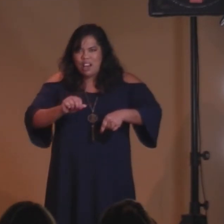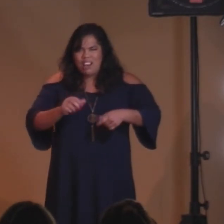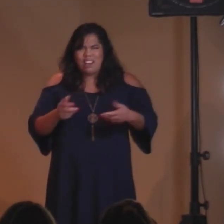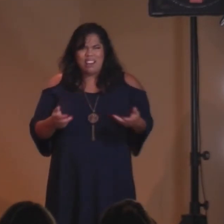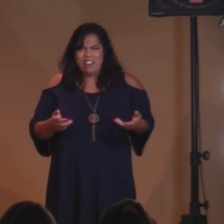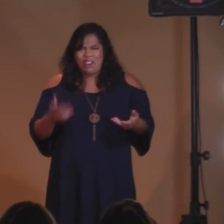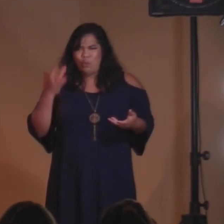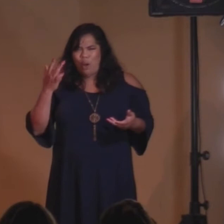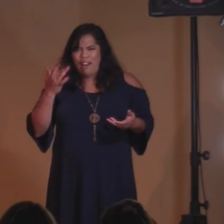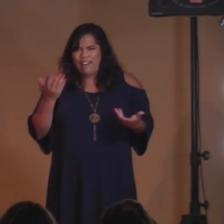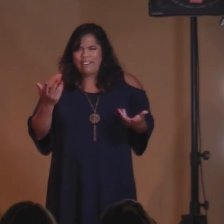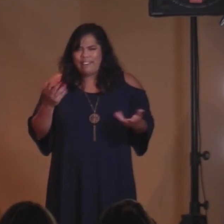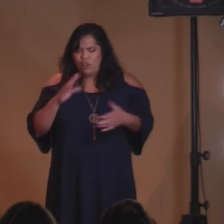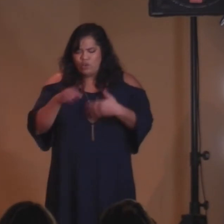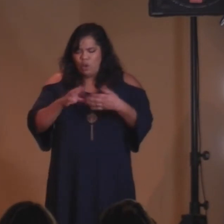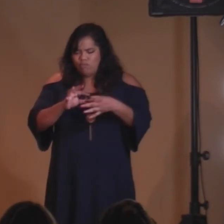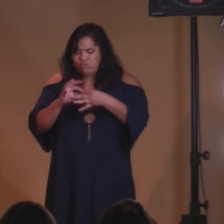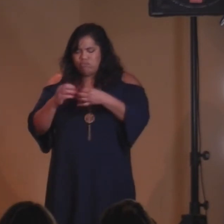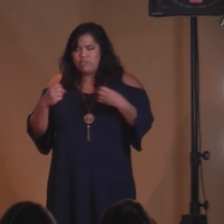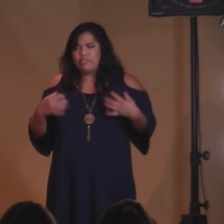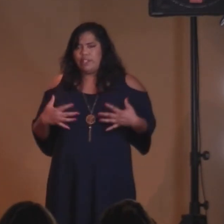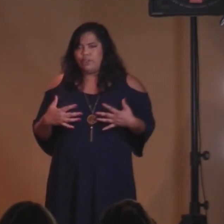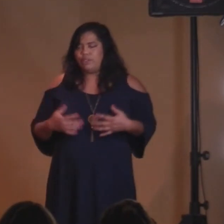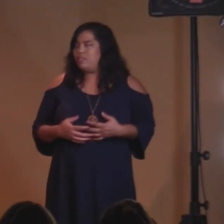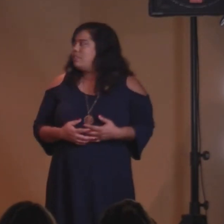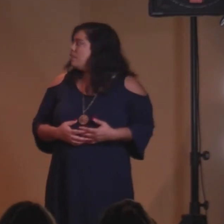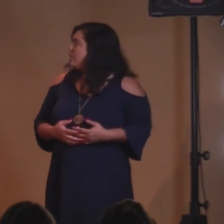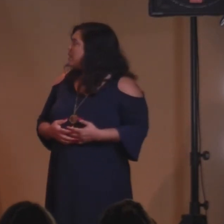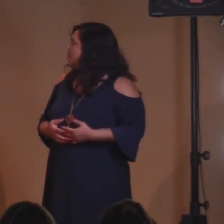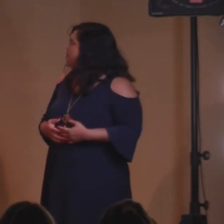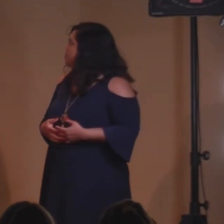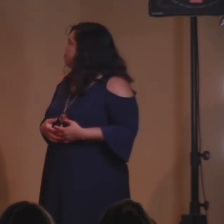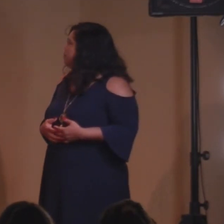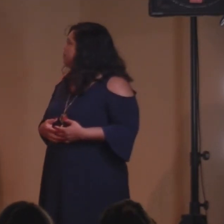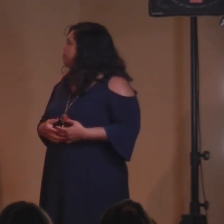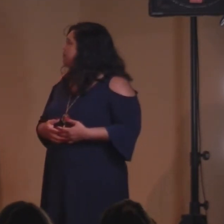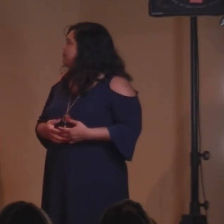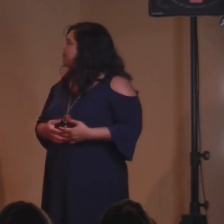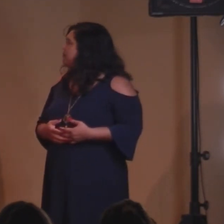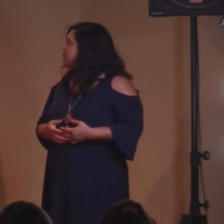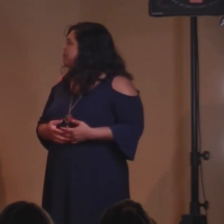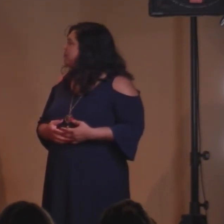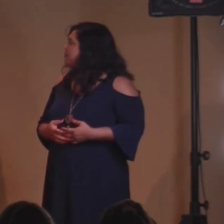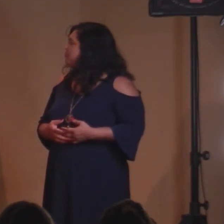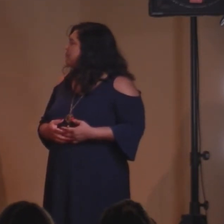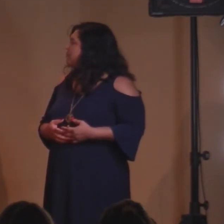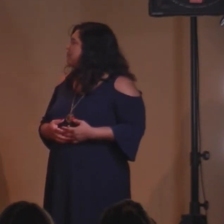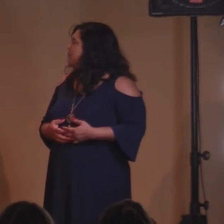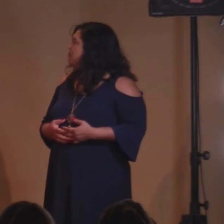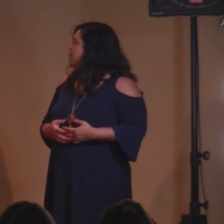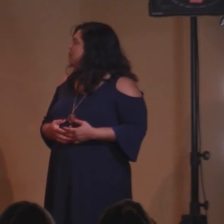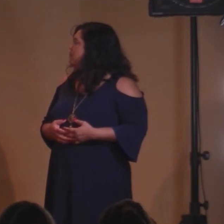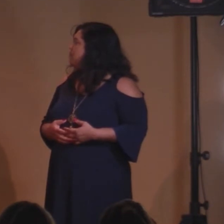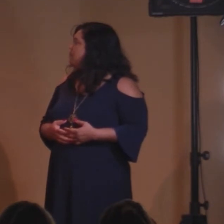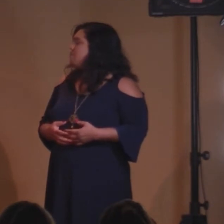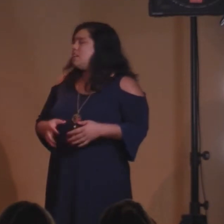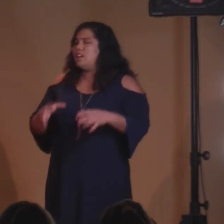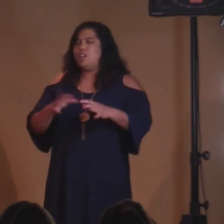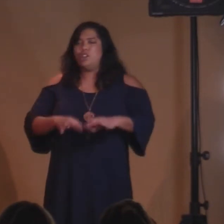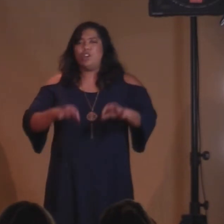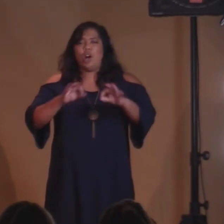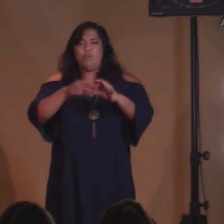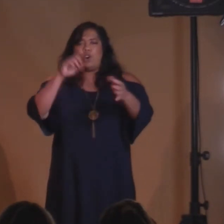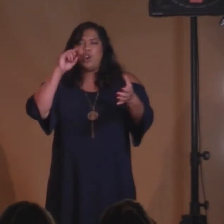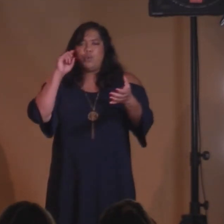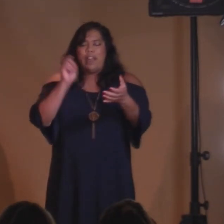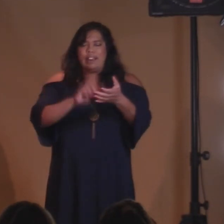all fear-based. So recognizing that there are moments when we're going to blame and we're going to have pride and